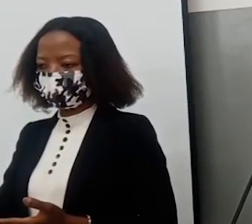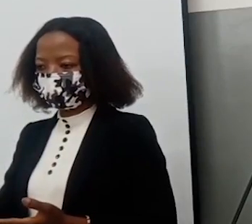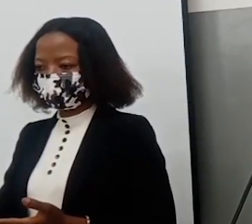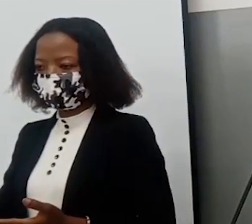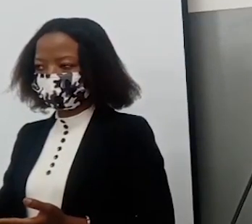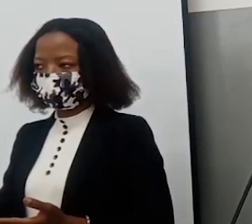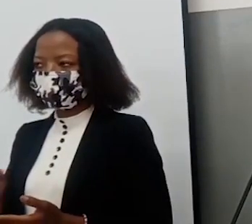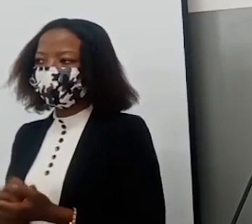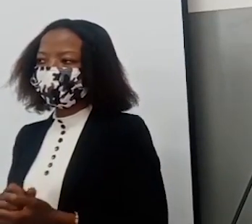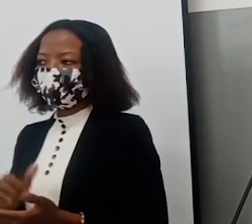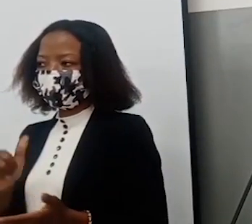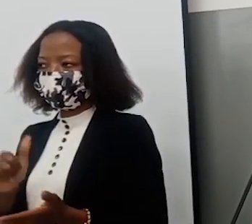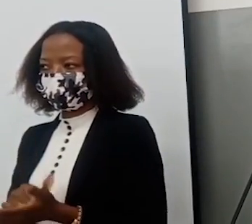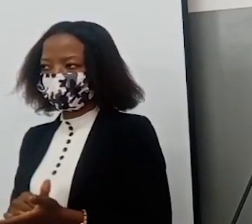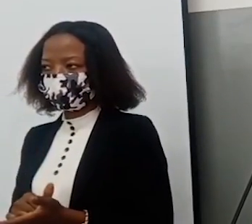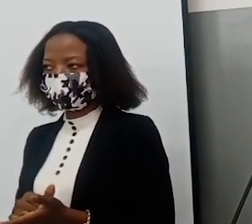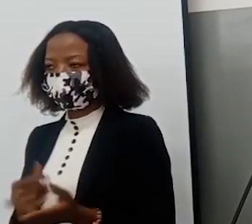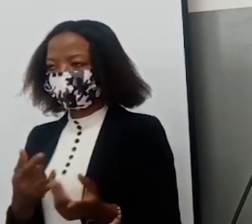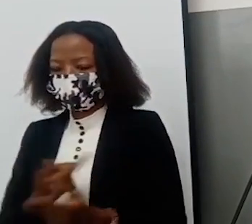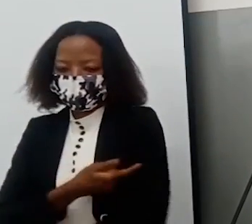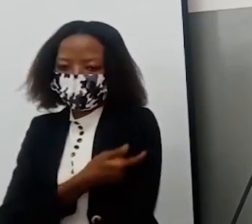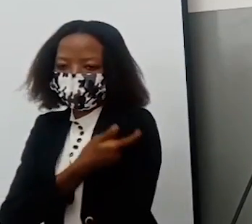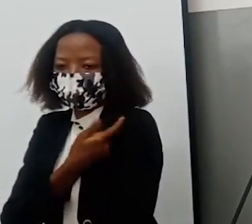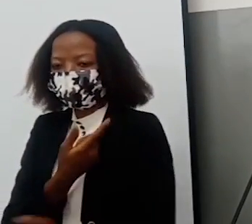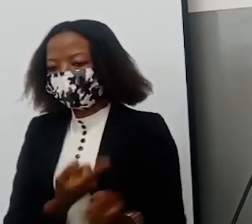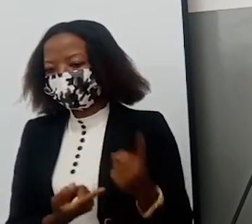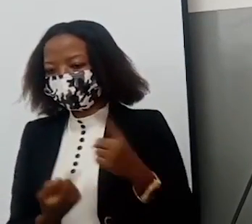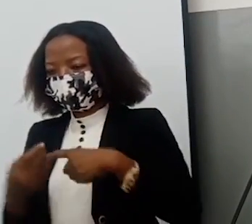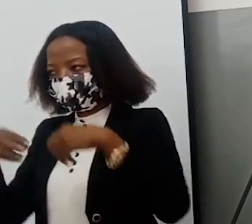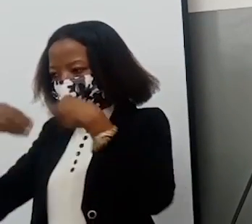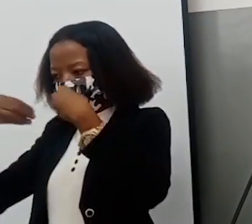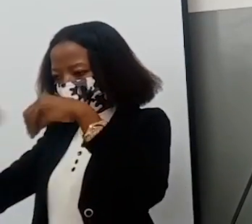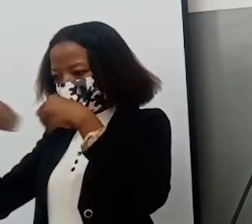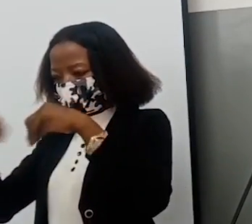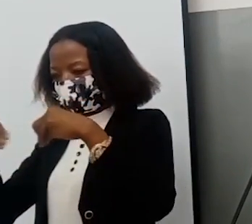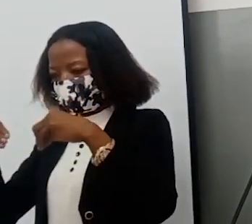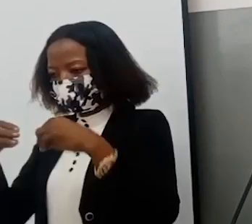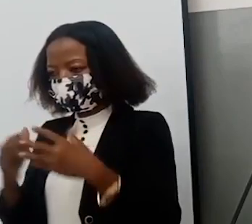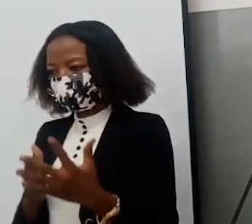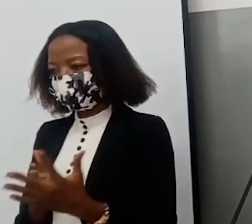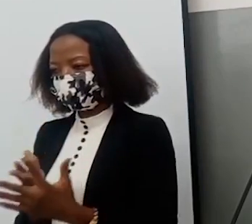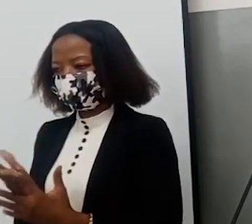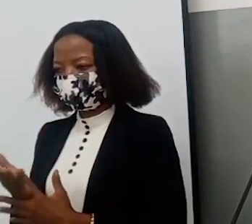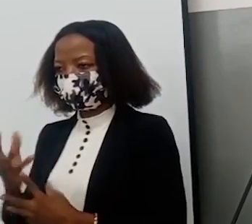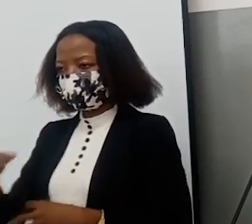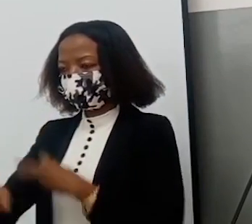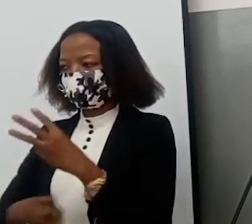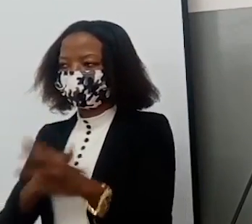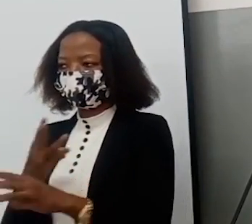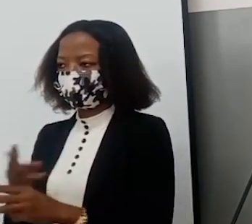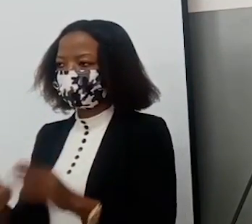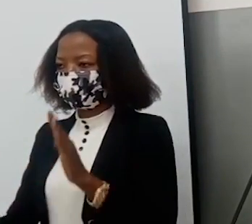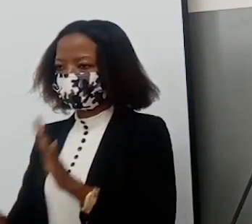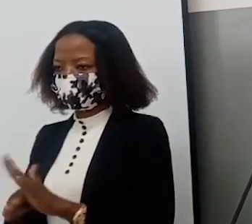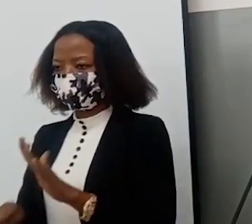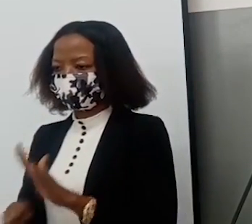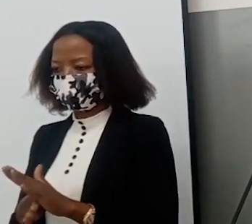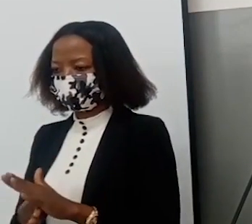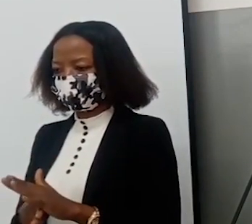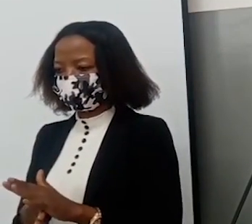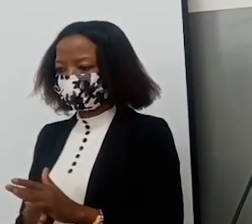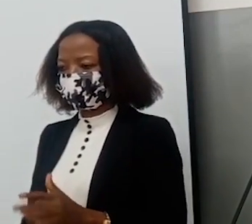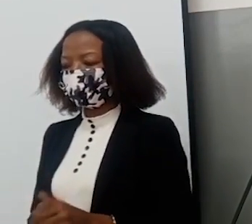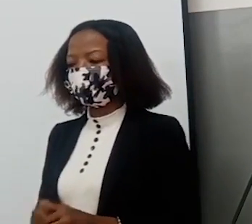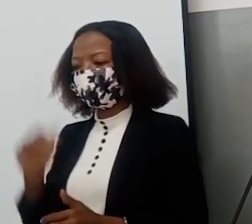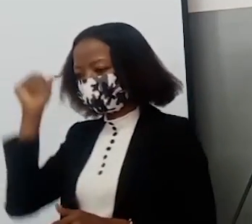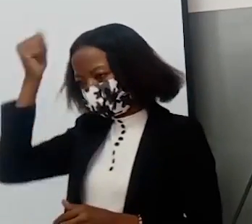250,000 of doses of AstraZeneca, which will be procured through the World Bank. And also from